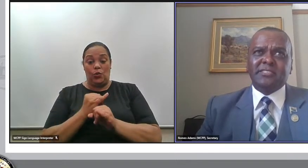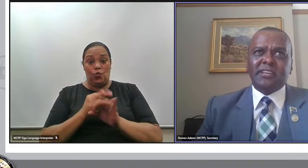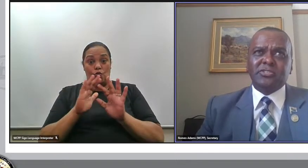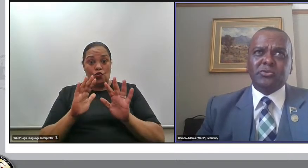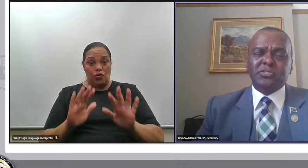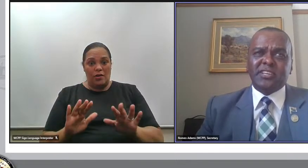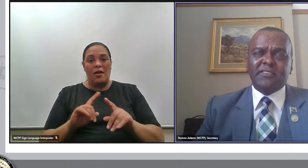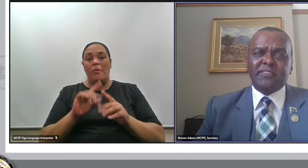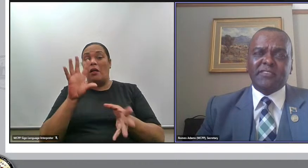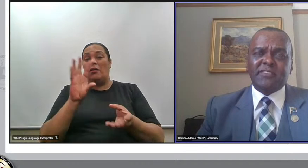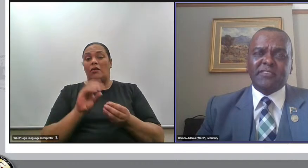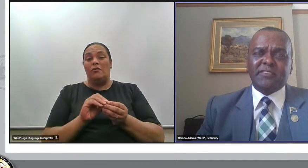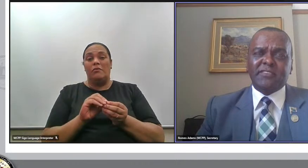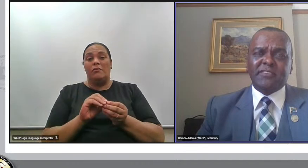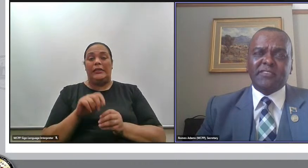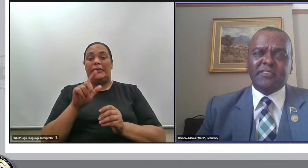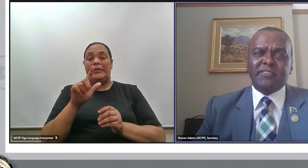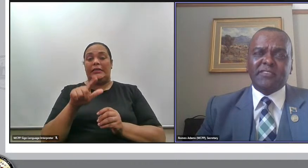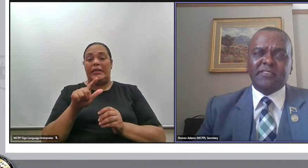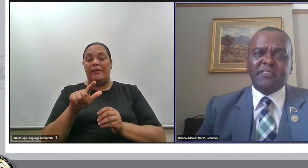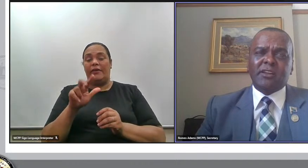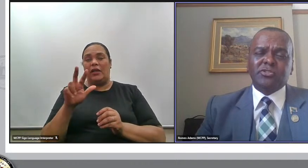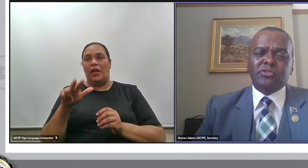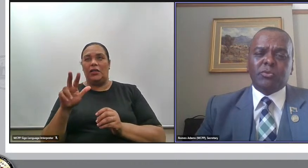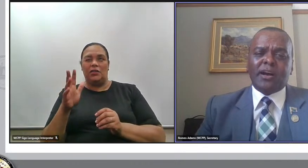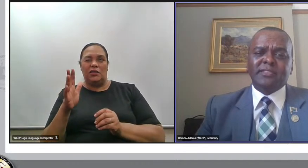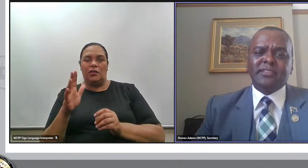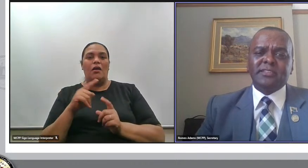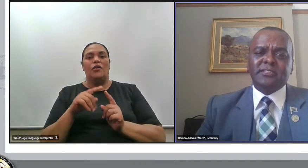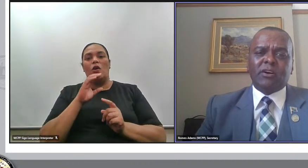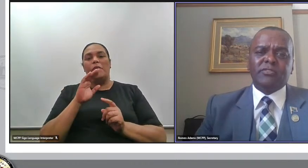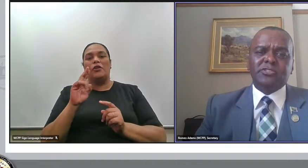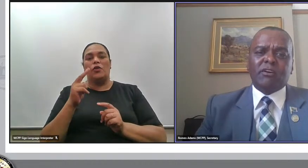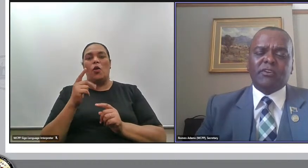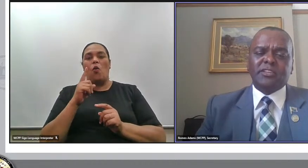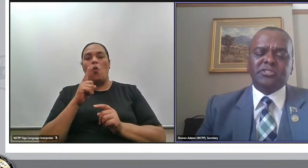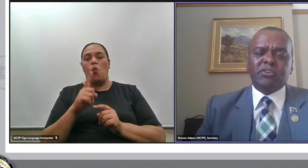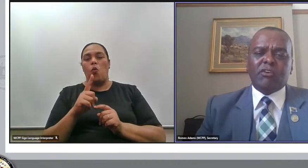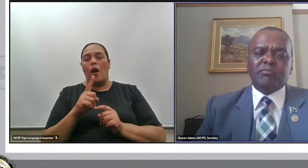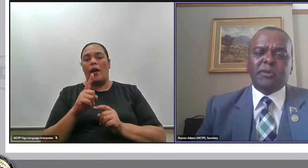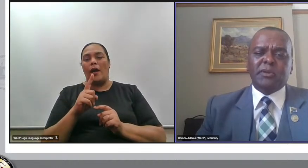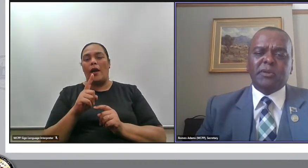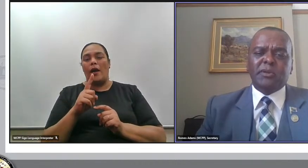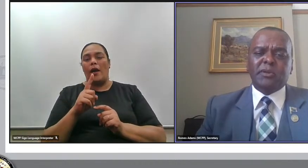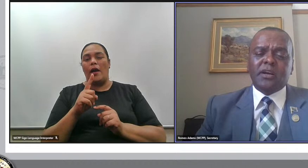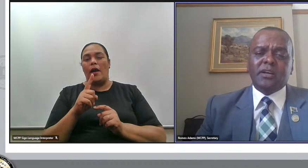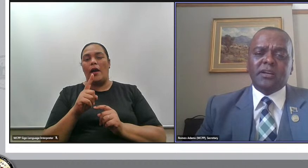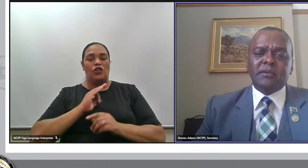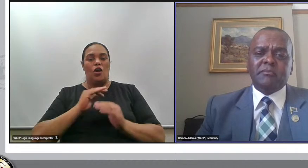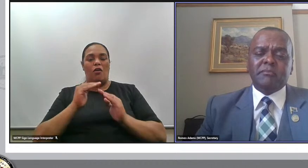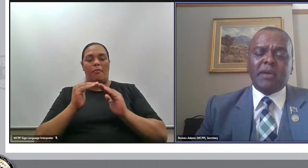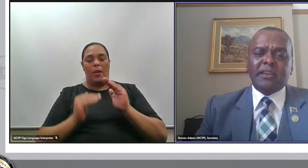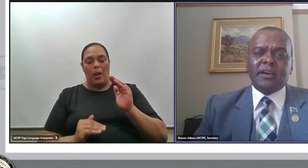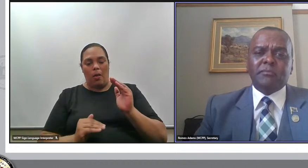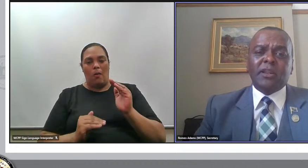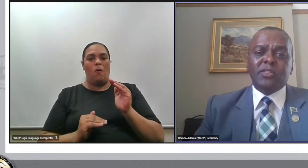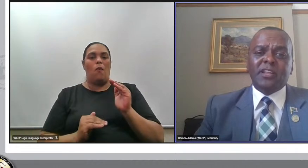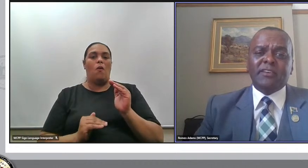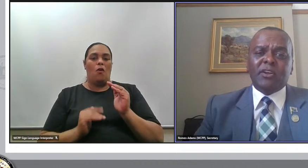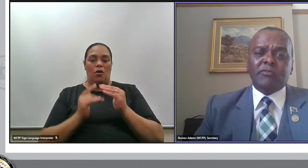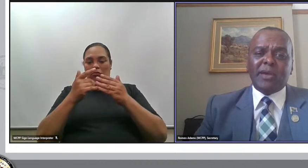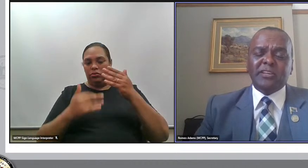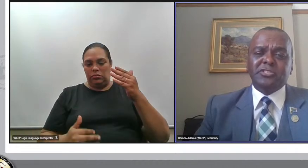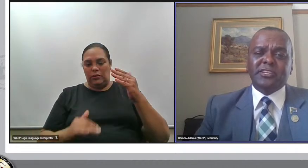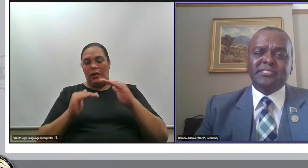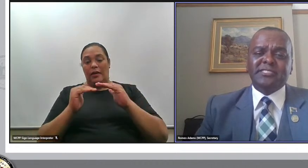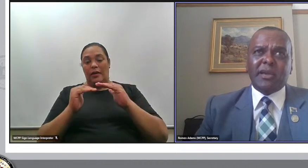roughly gets us to 17, 18, which means that close to 100 of the staff are then staff below below the